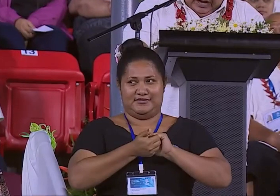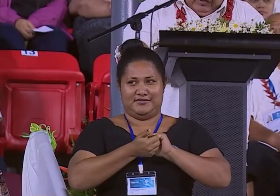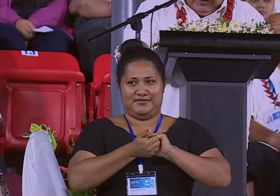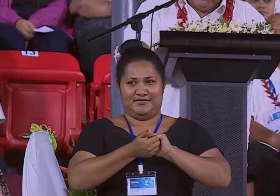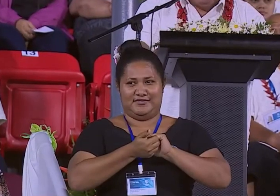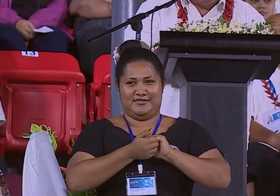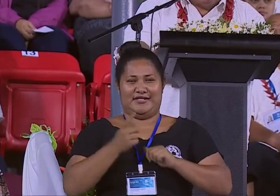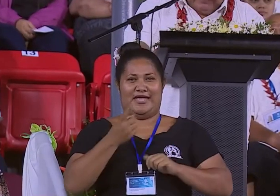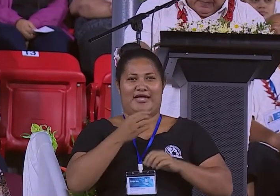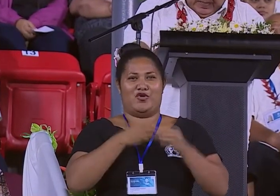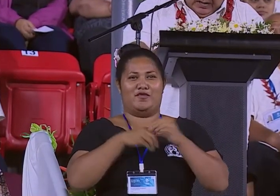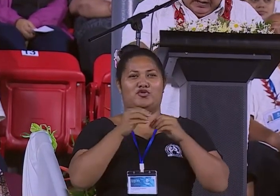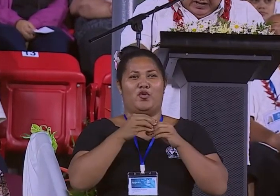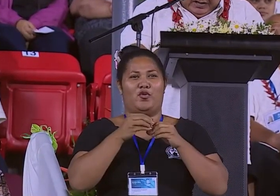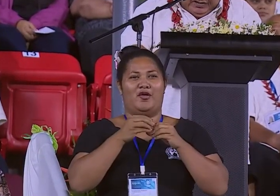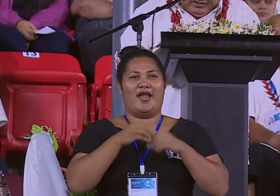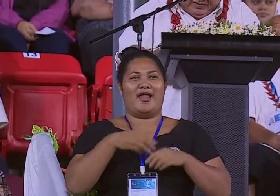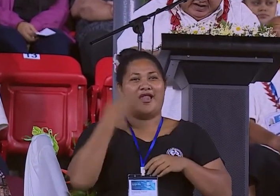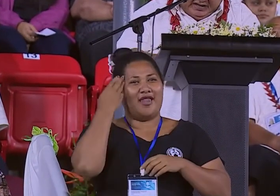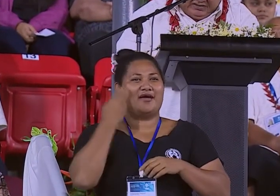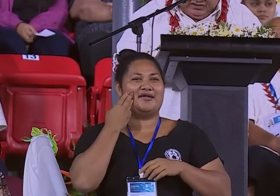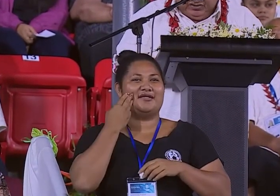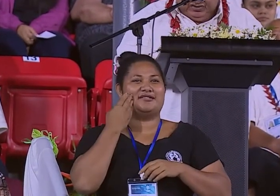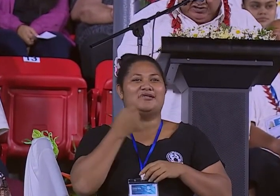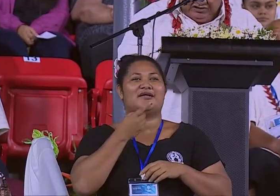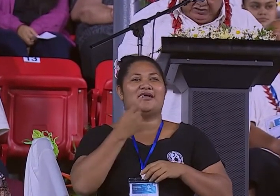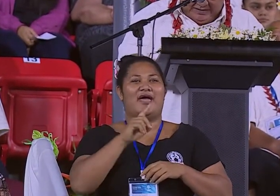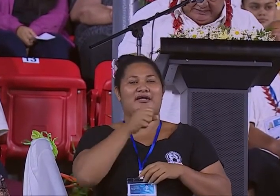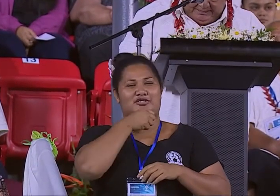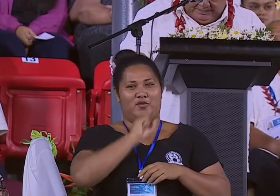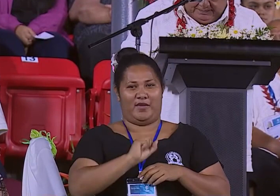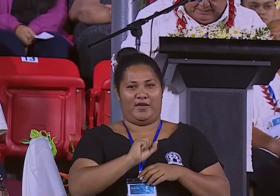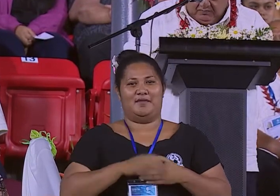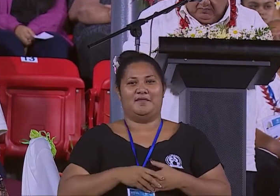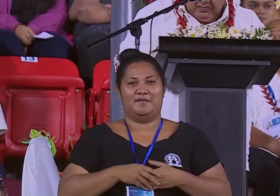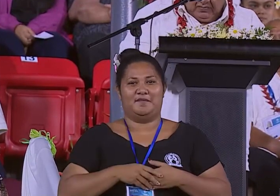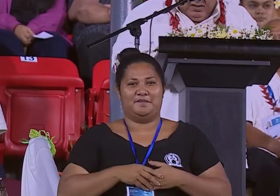And officials, ladies and gentlemen,